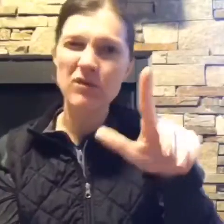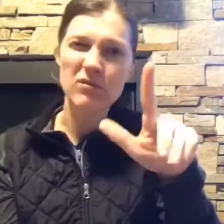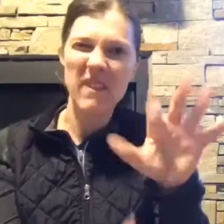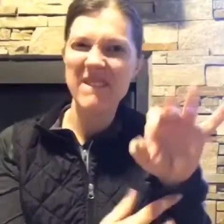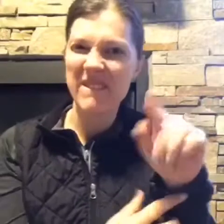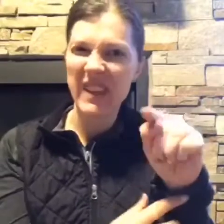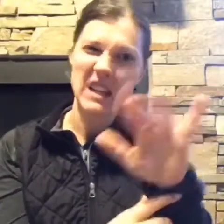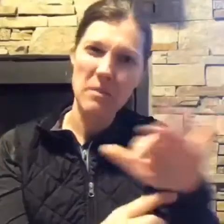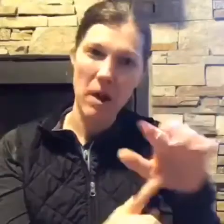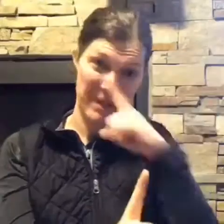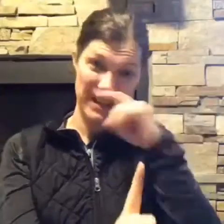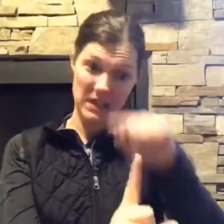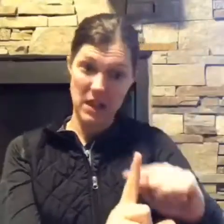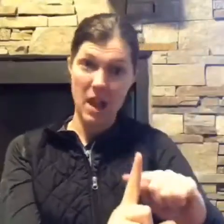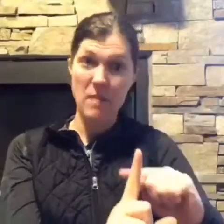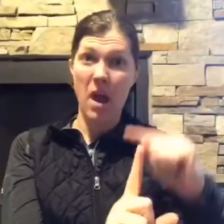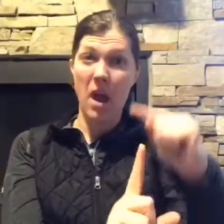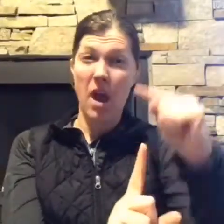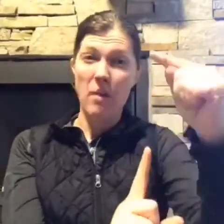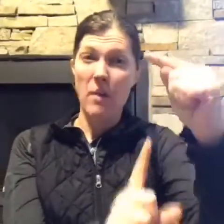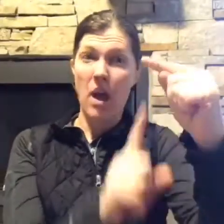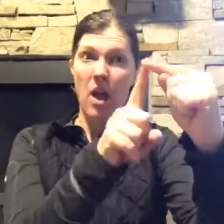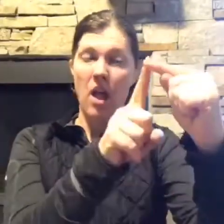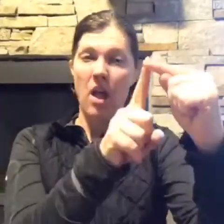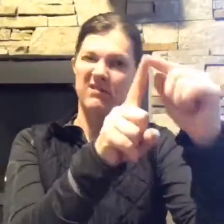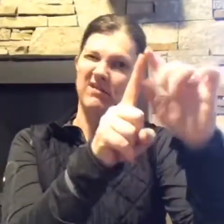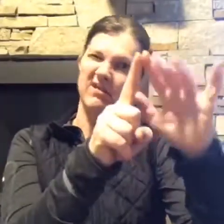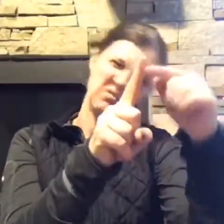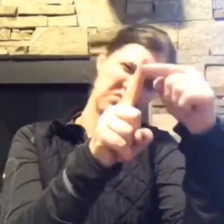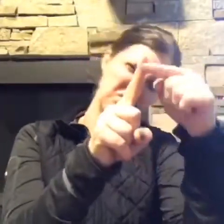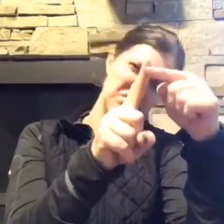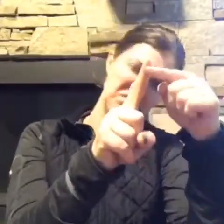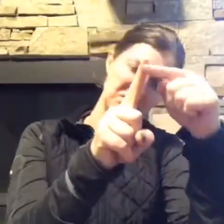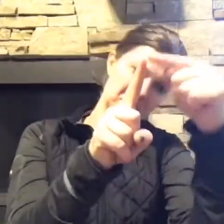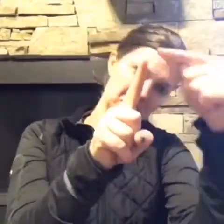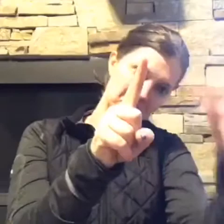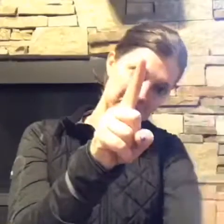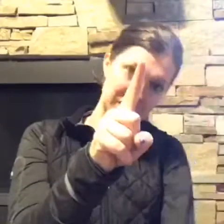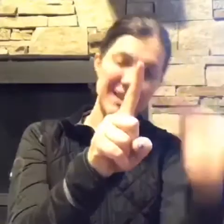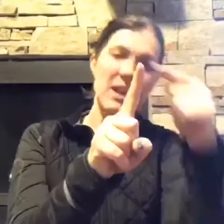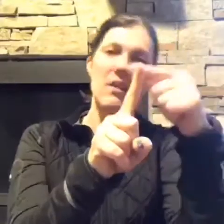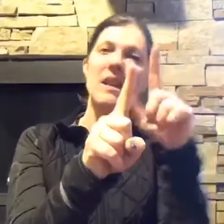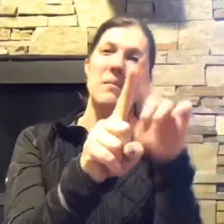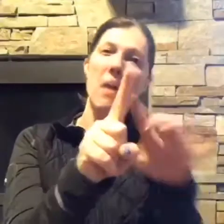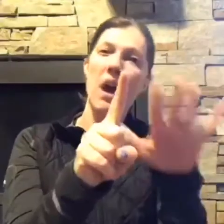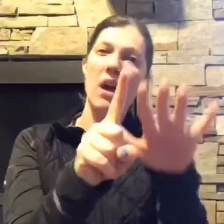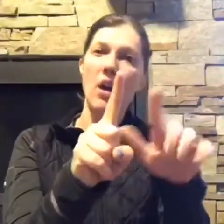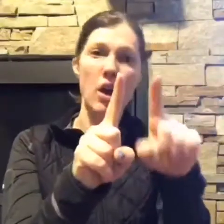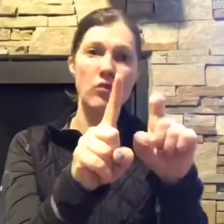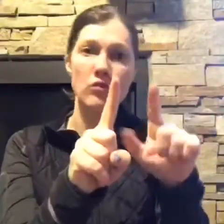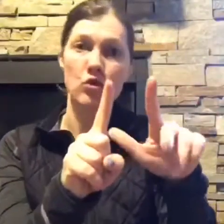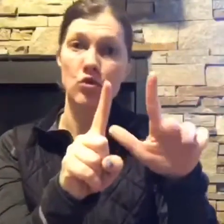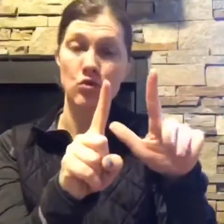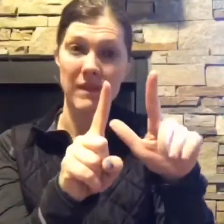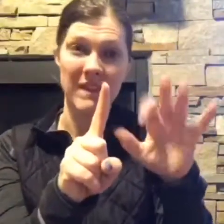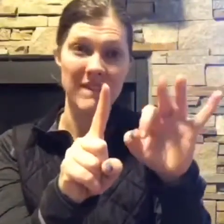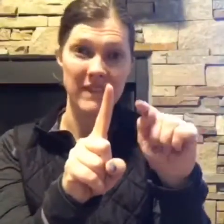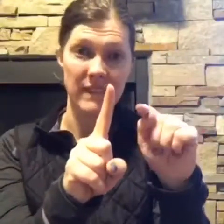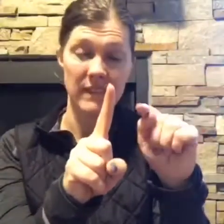was 125 feet in the air. How high did the first one go? Well, we don't know. We don't know how high it